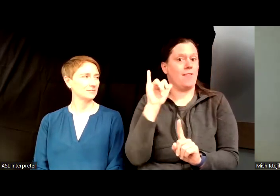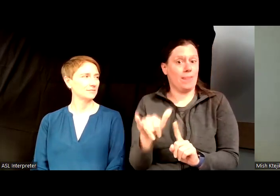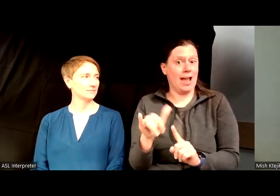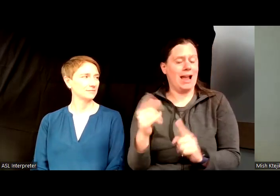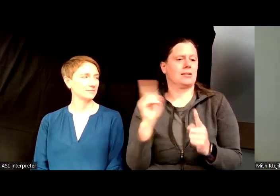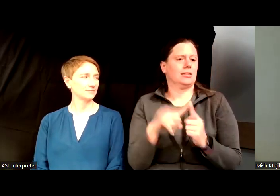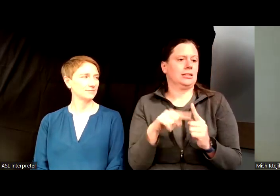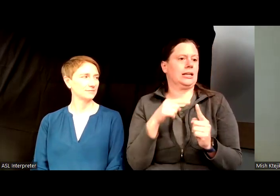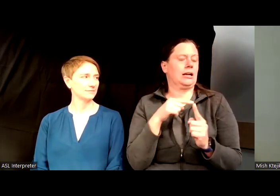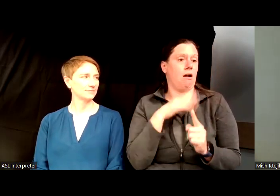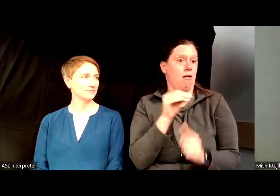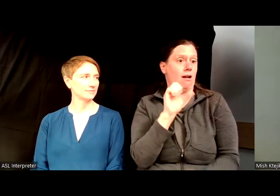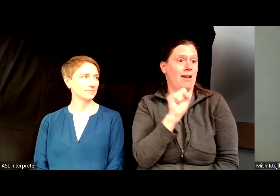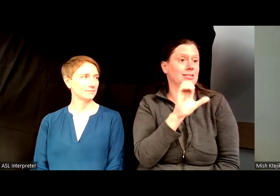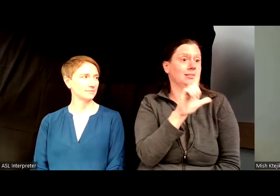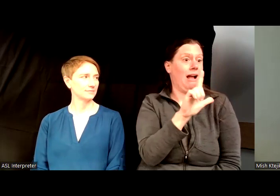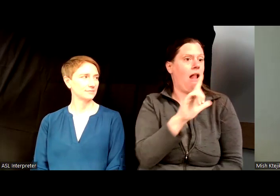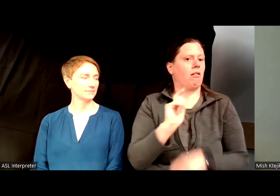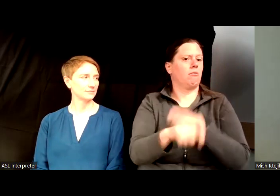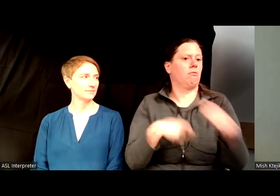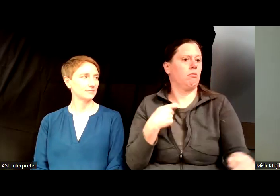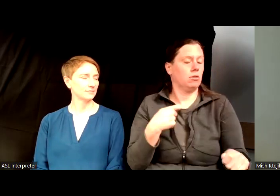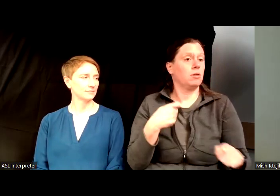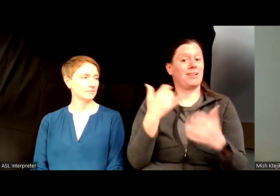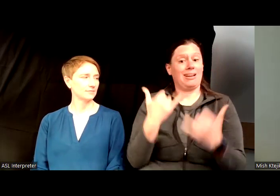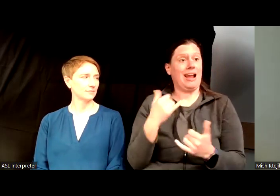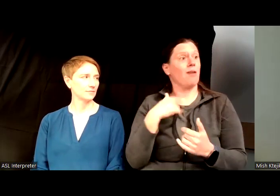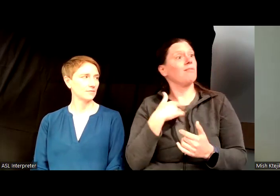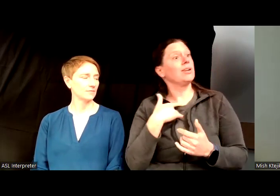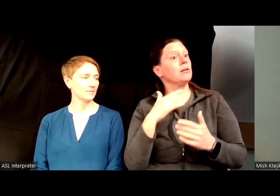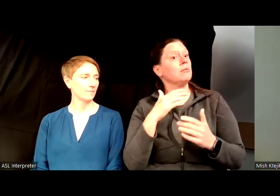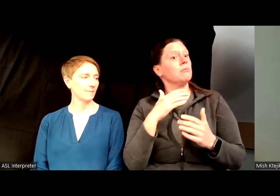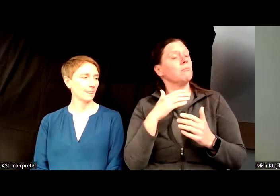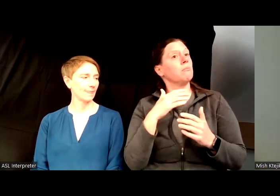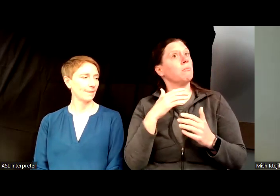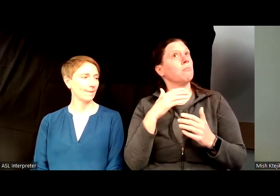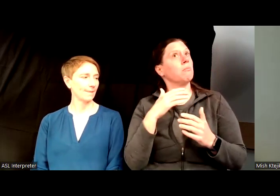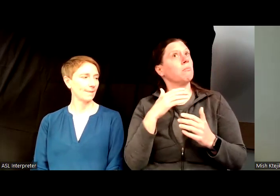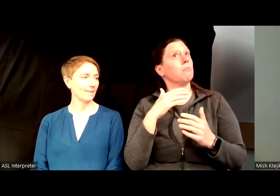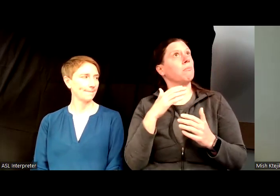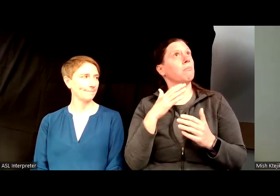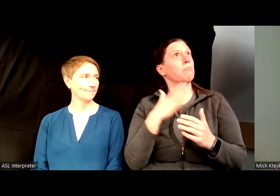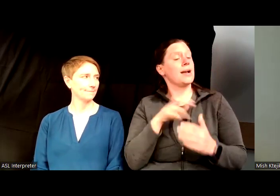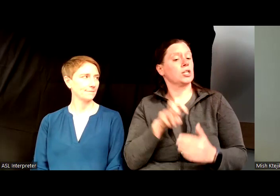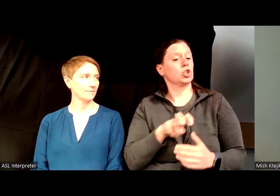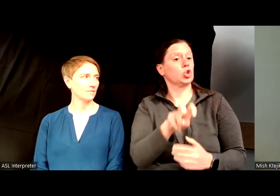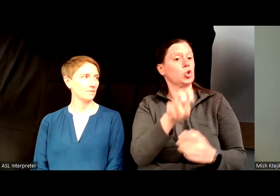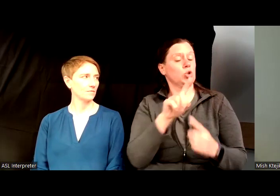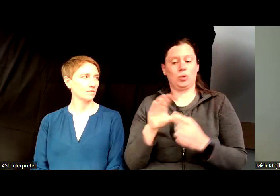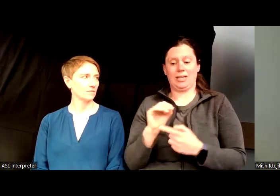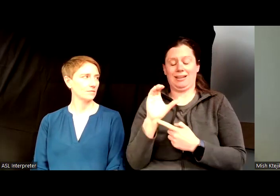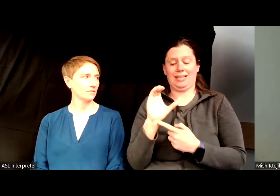Anyway, to get that, you know, the SEL replaced that, and